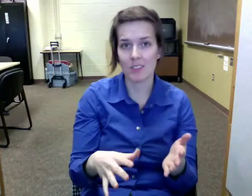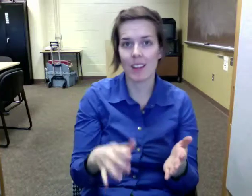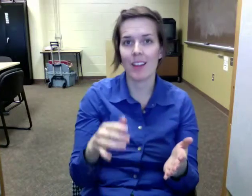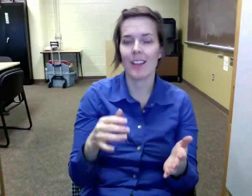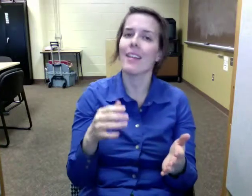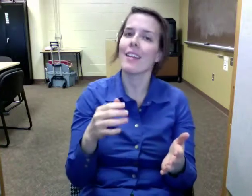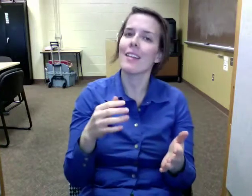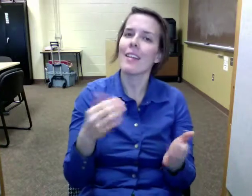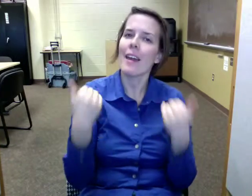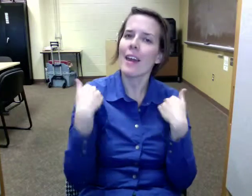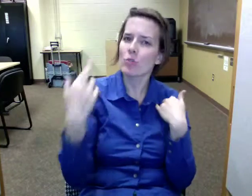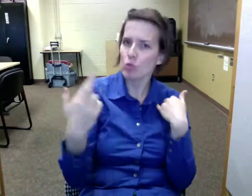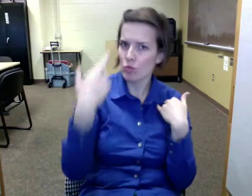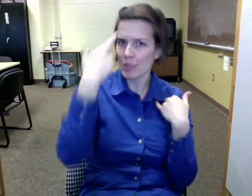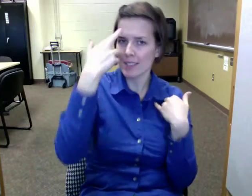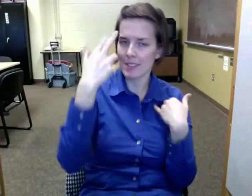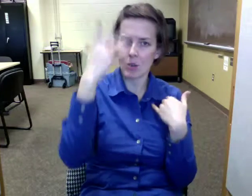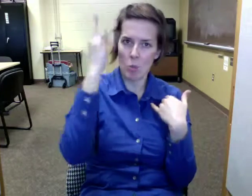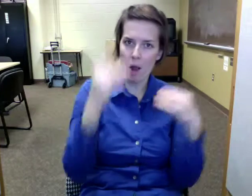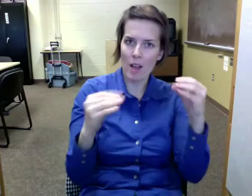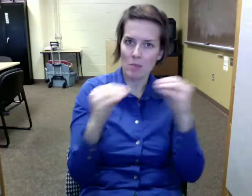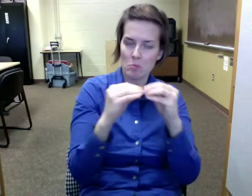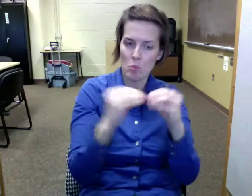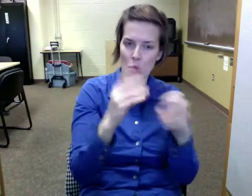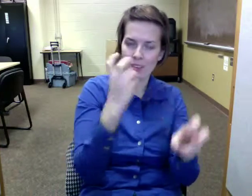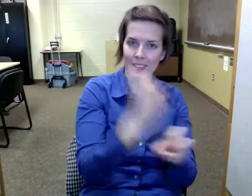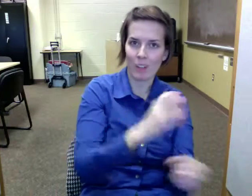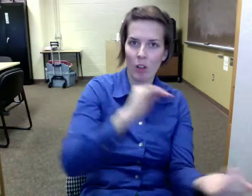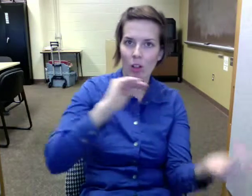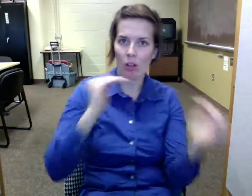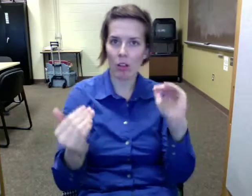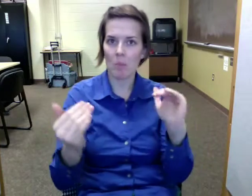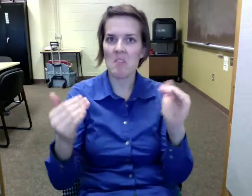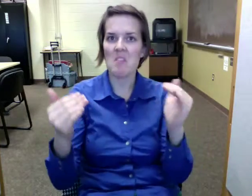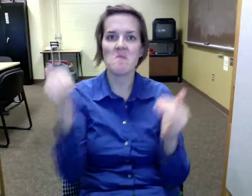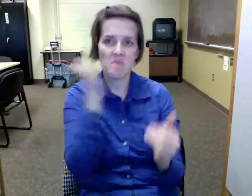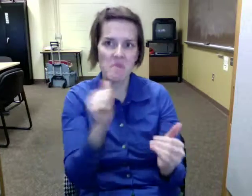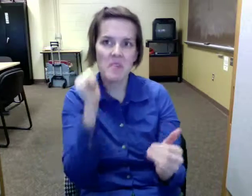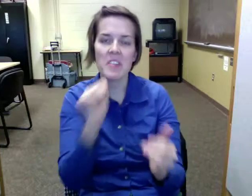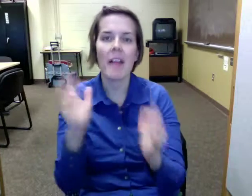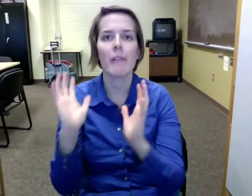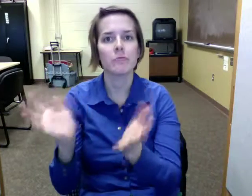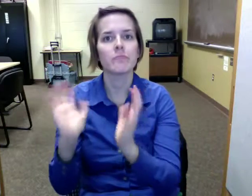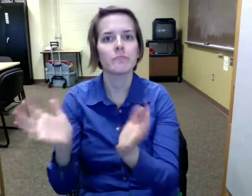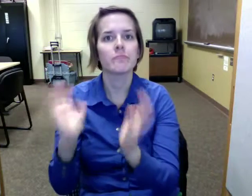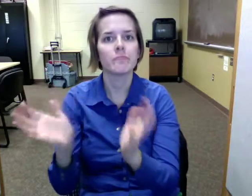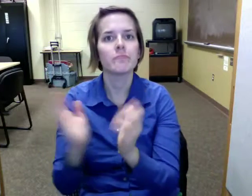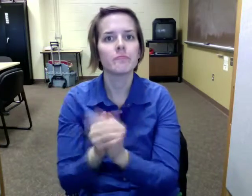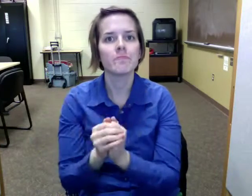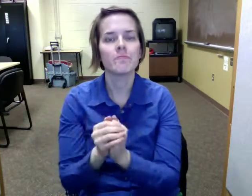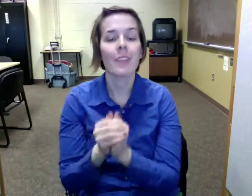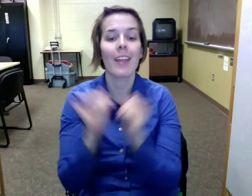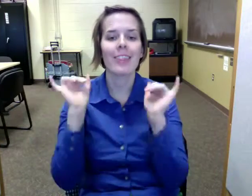look at in this lecture are the ways that listening to a lecture differ from listening in other types of